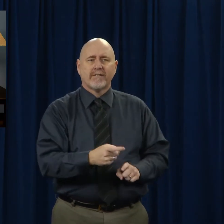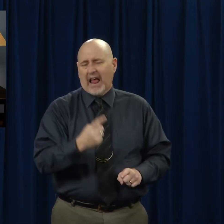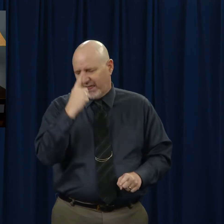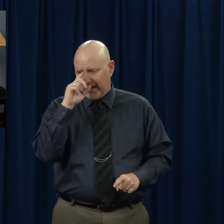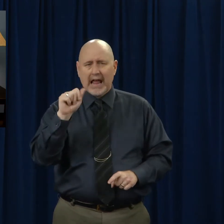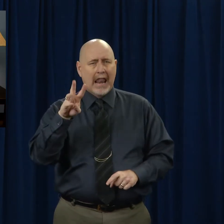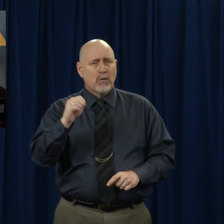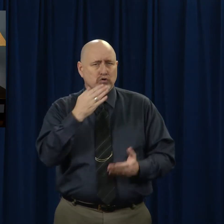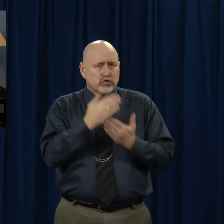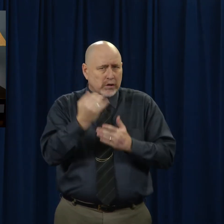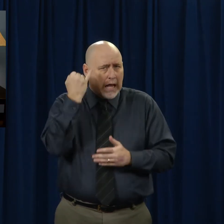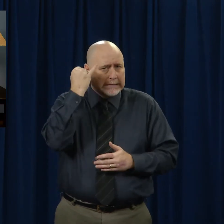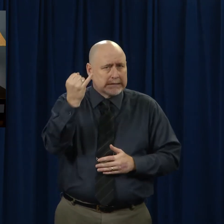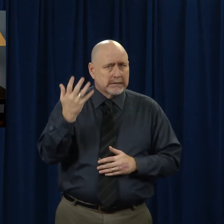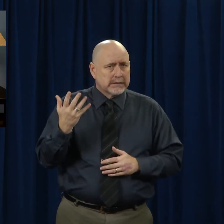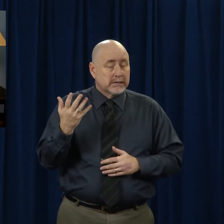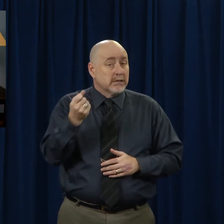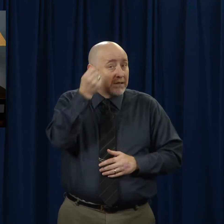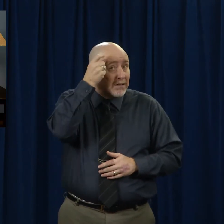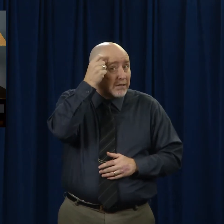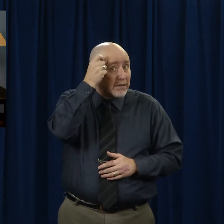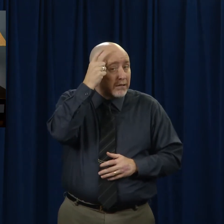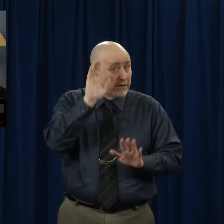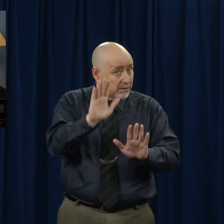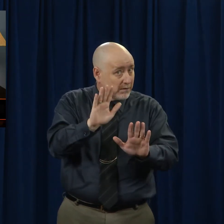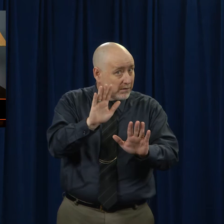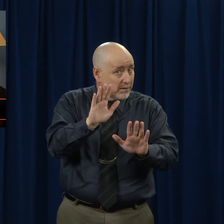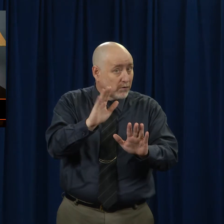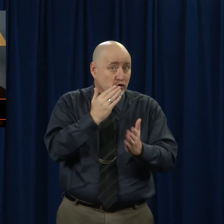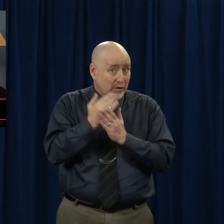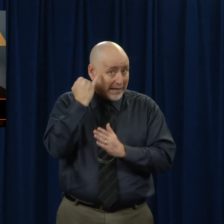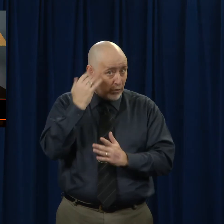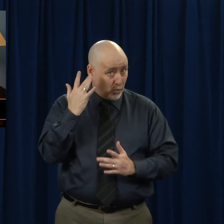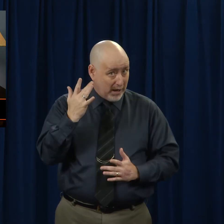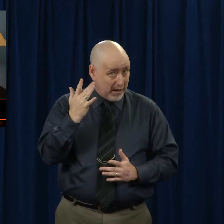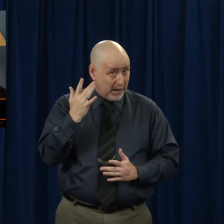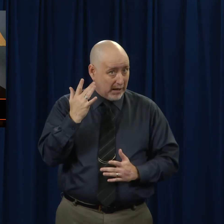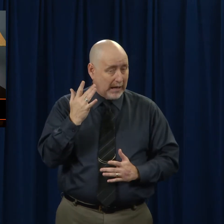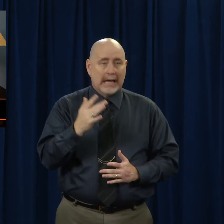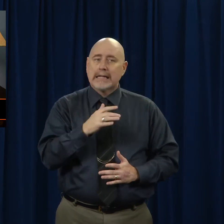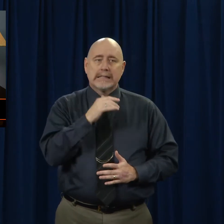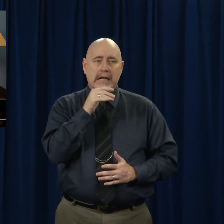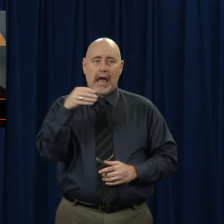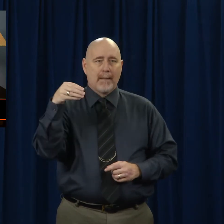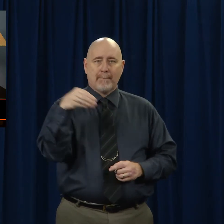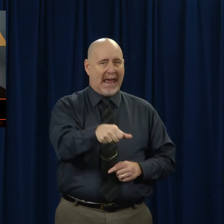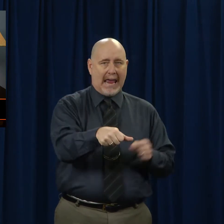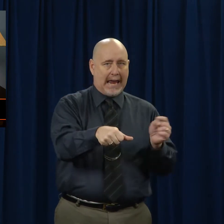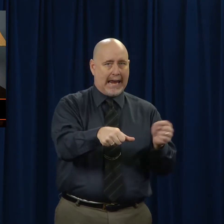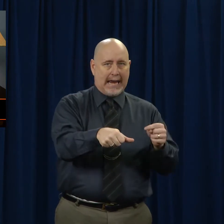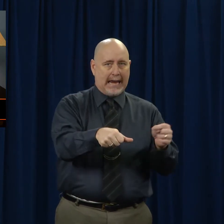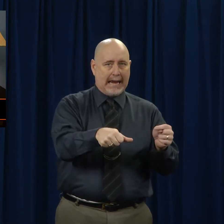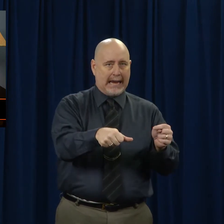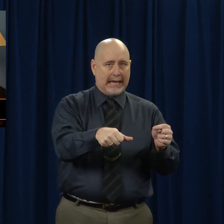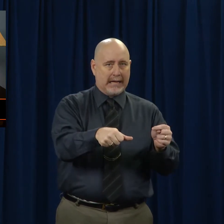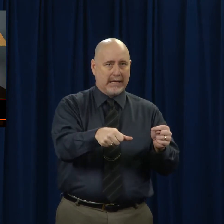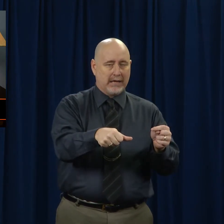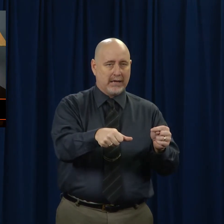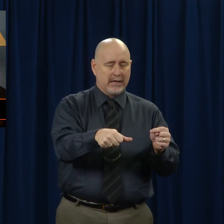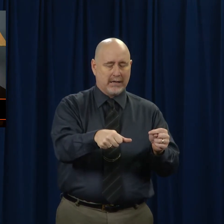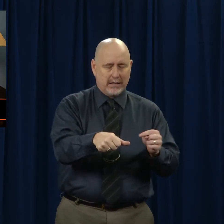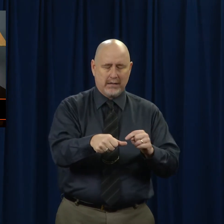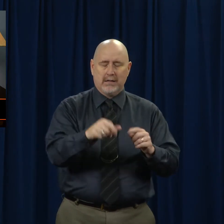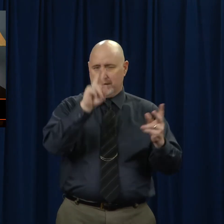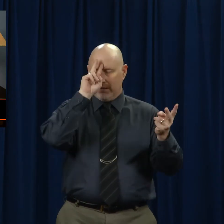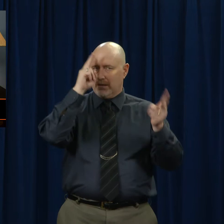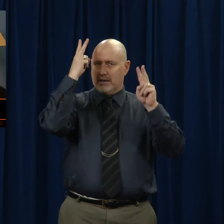think allowance is a good idea, provided this: allowance is not pay. I think this point